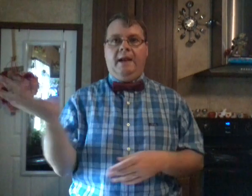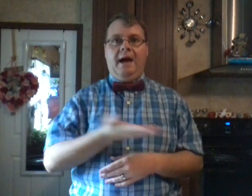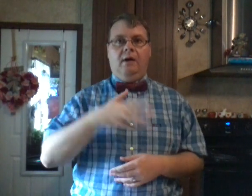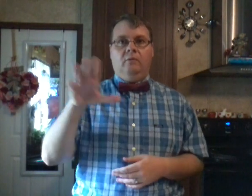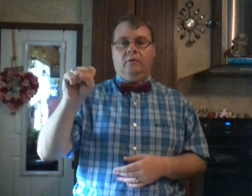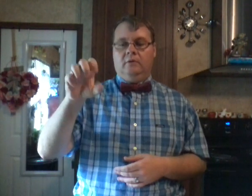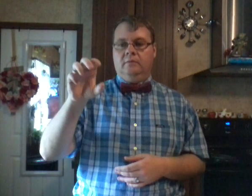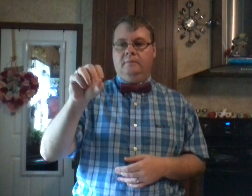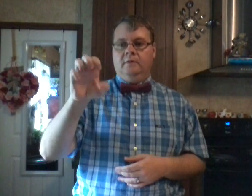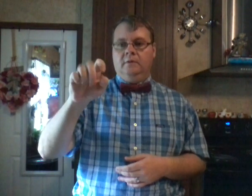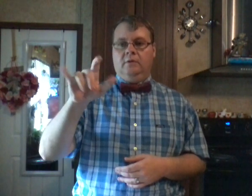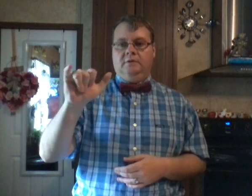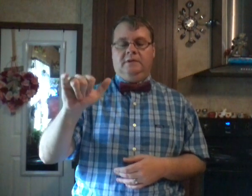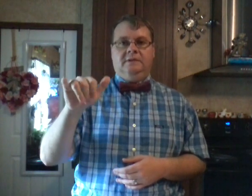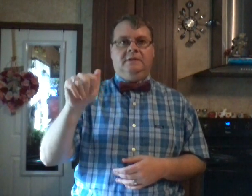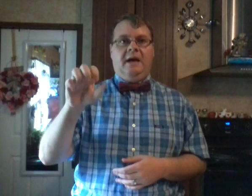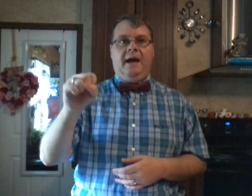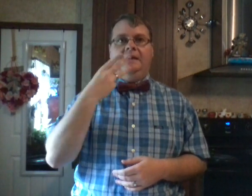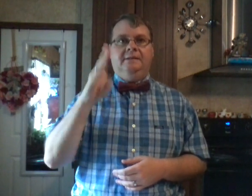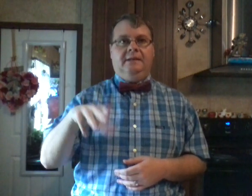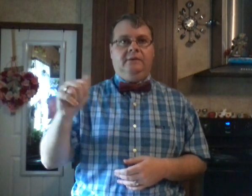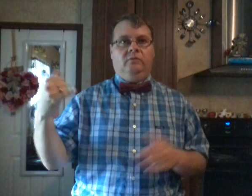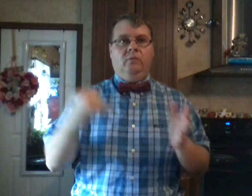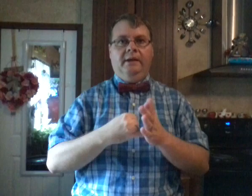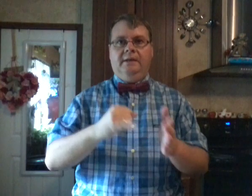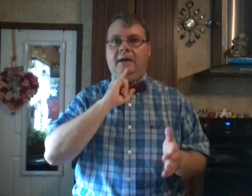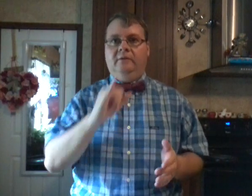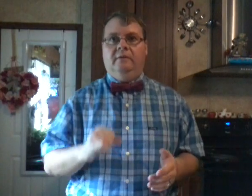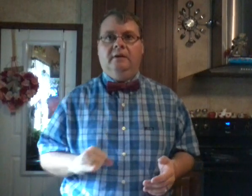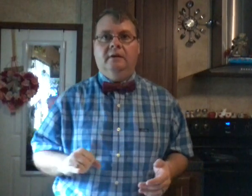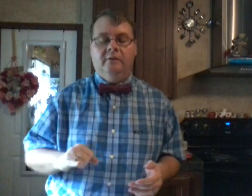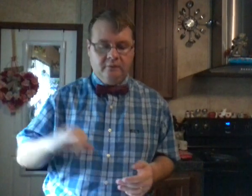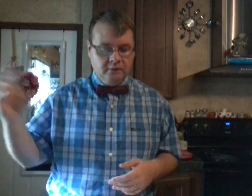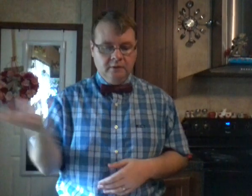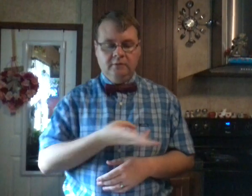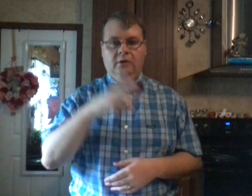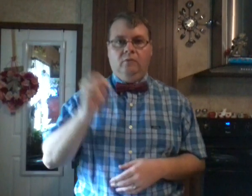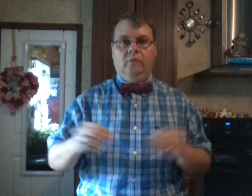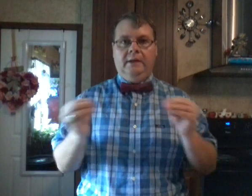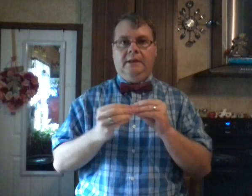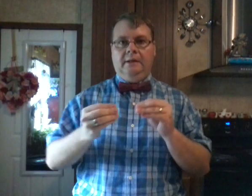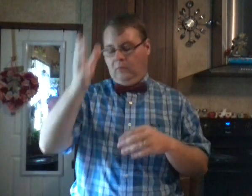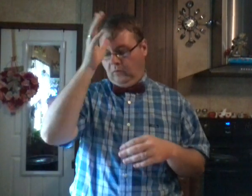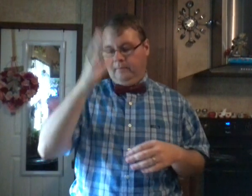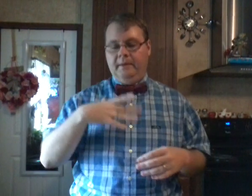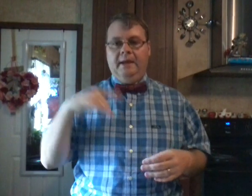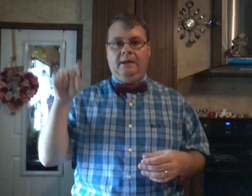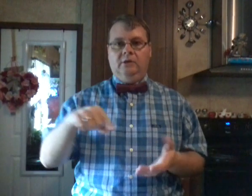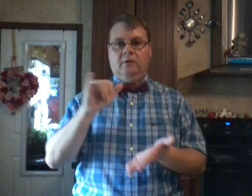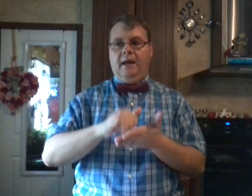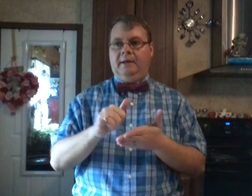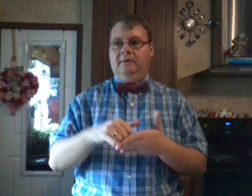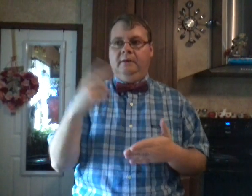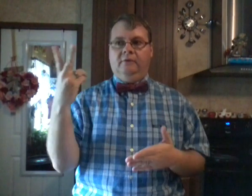in our, you know, society, as wicked as it is, you know, we need more men, you know, like these